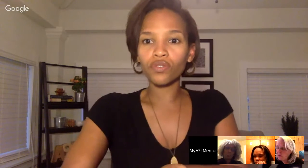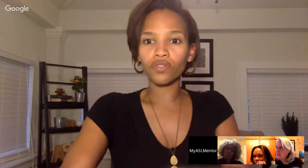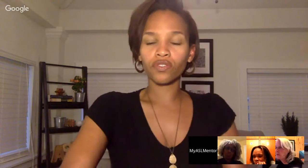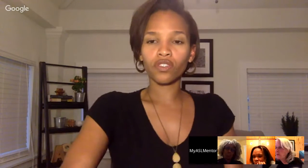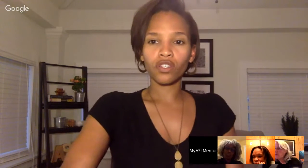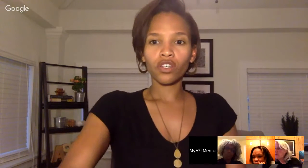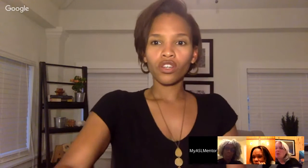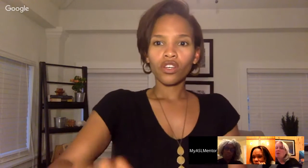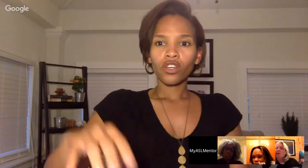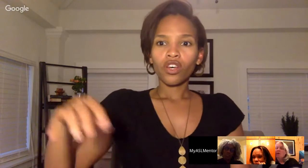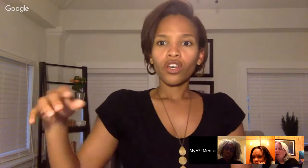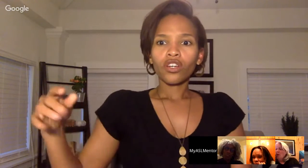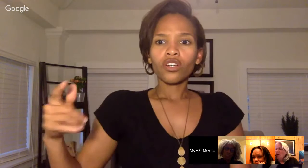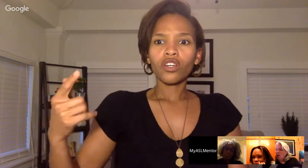42.